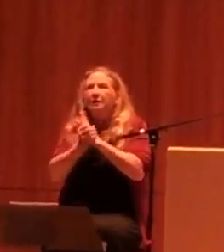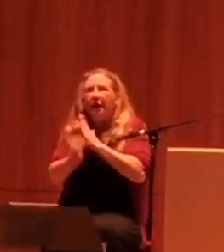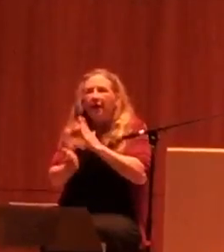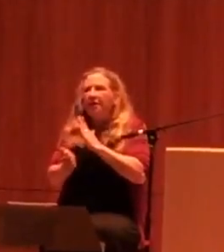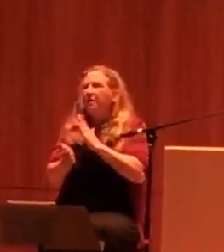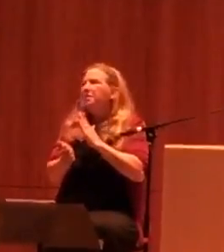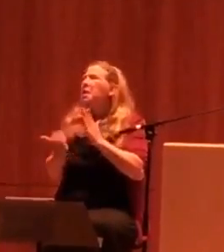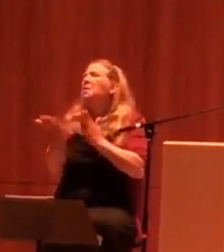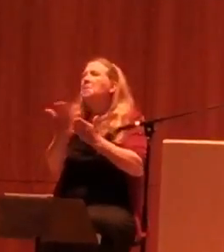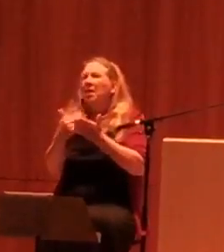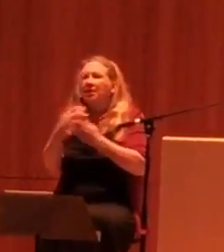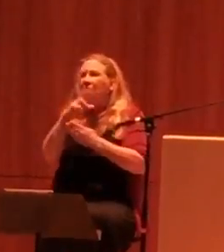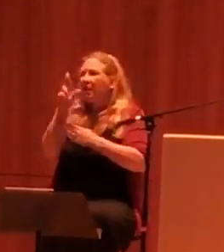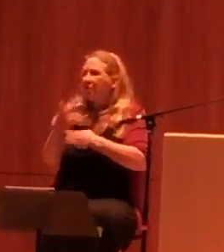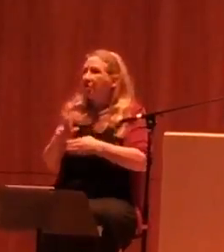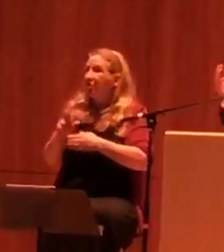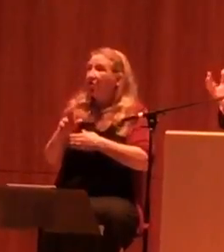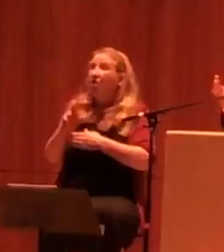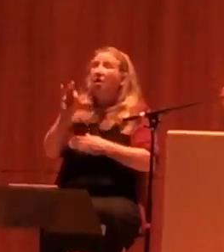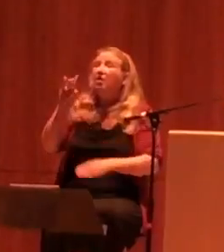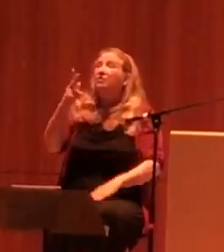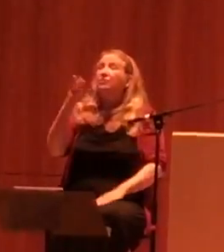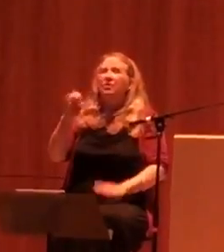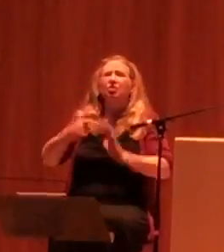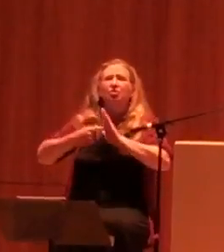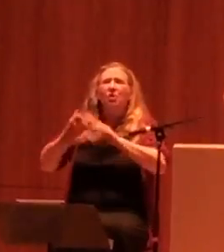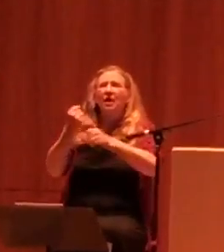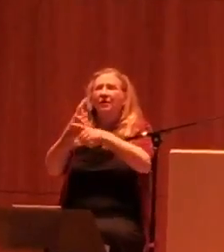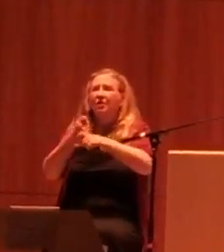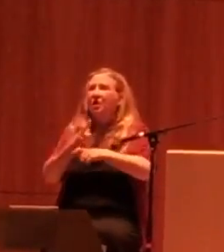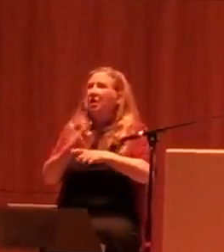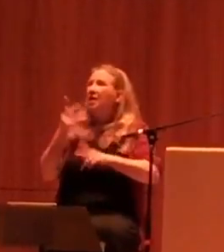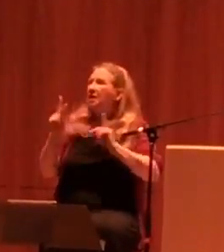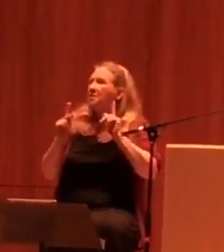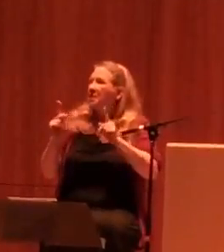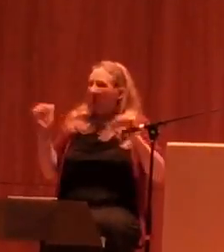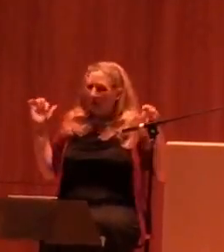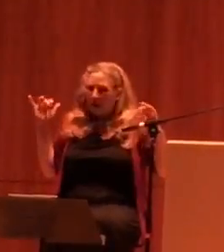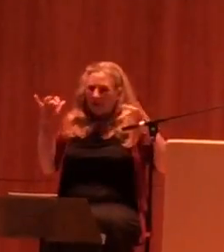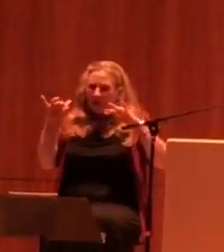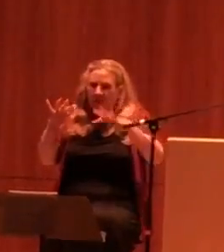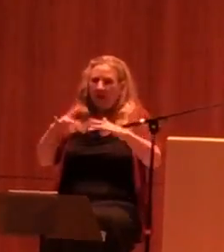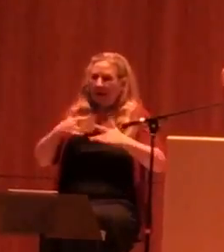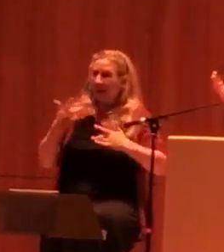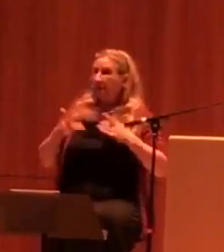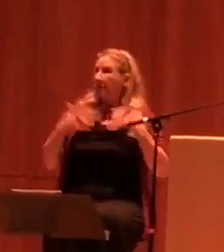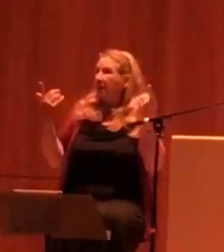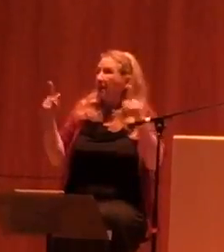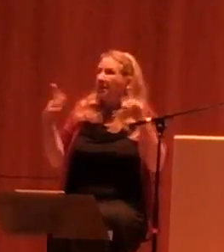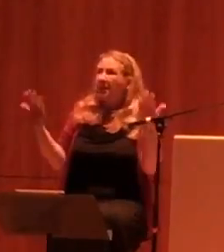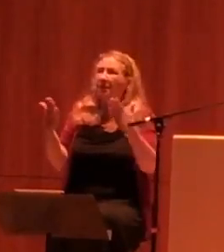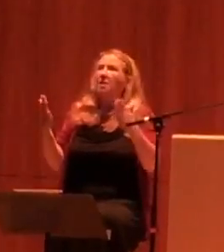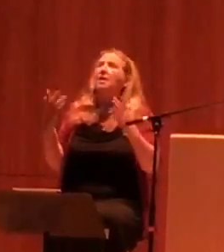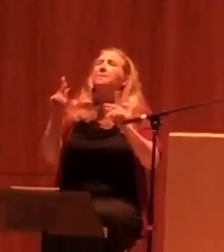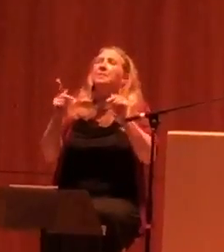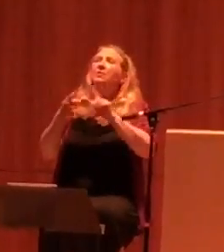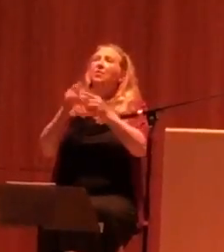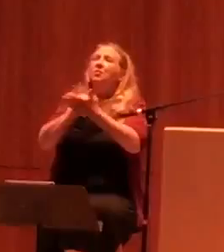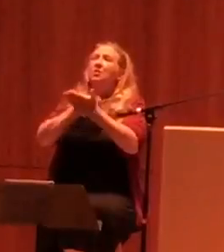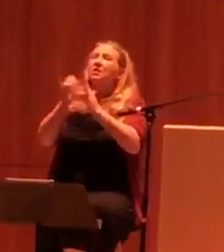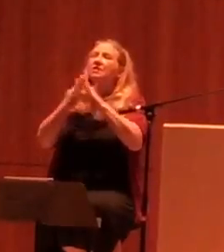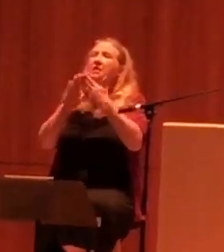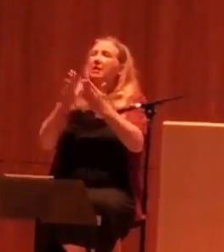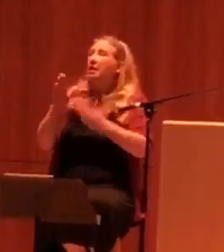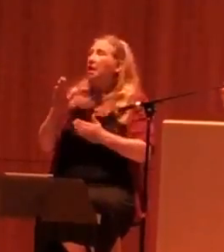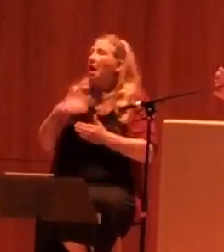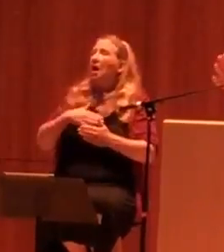life every year. They have people downtown, you're going to bring excitement down here, you're going to bring so many people down to our city. I want to give a shout out to Mayor Warren